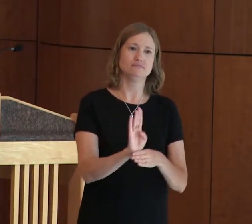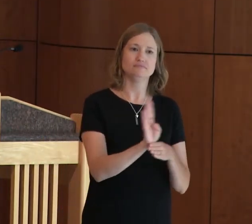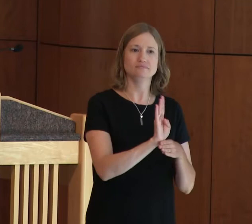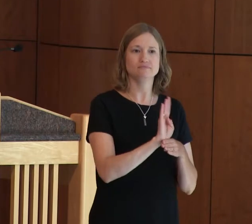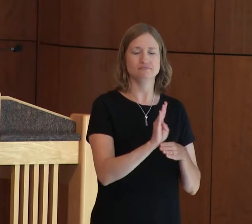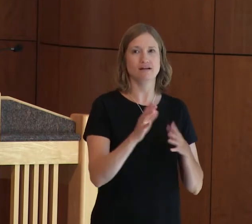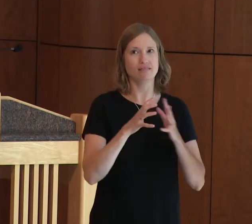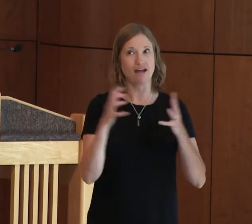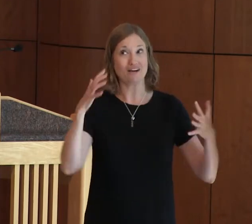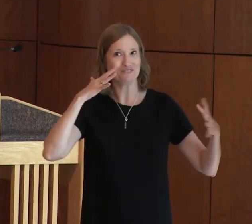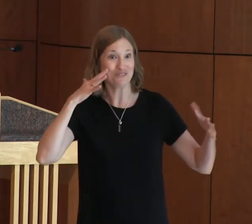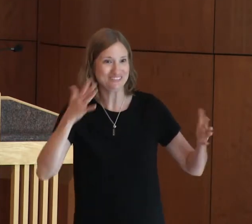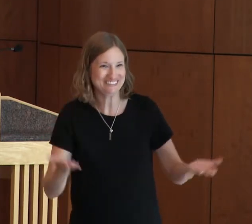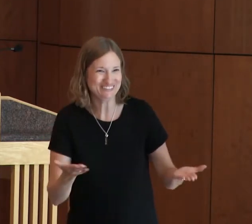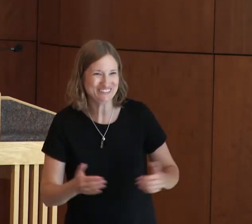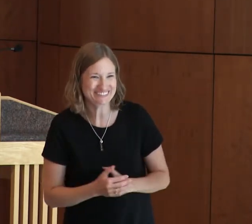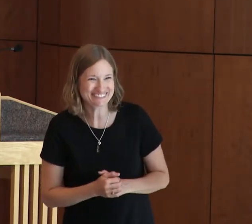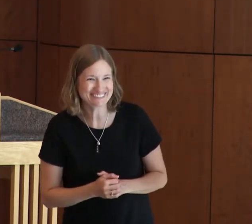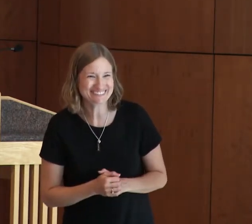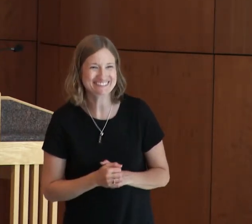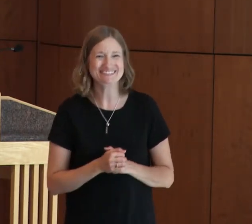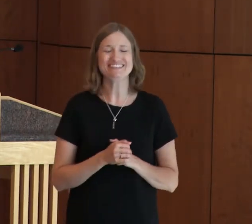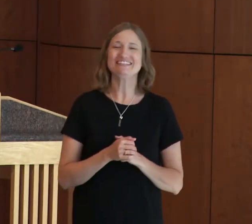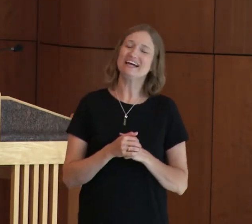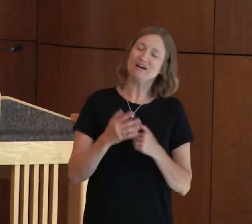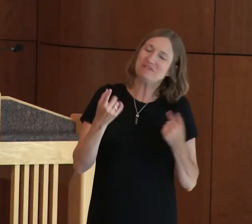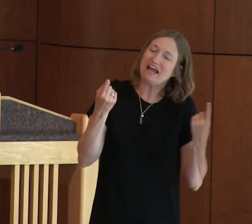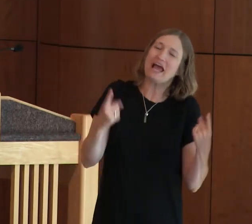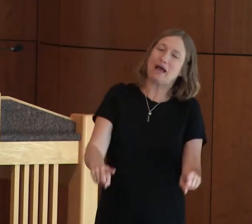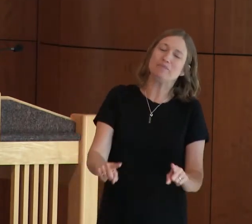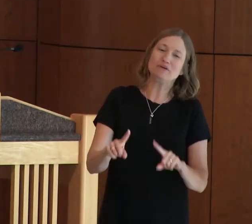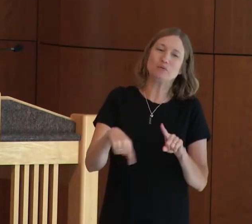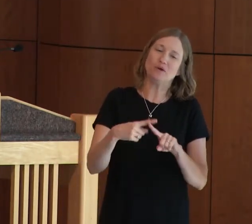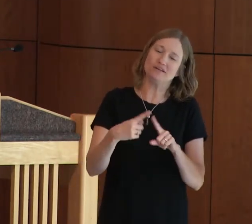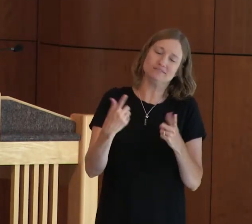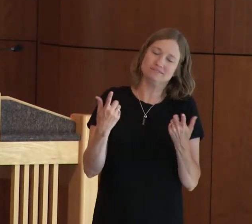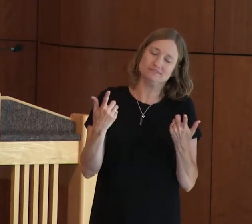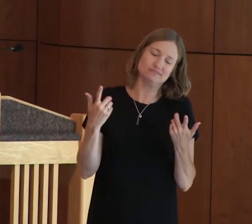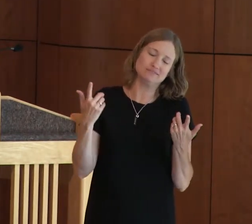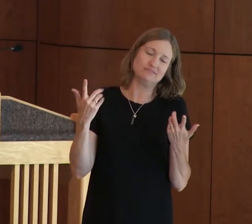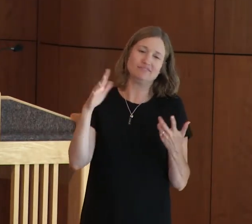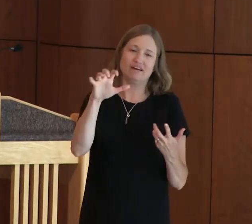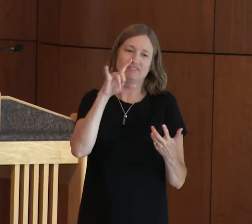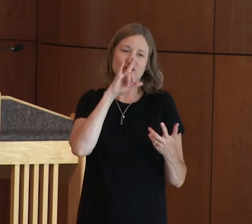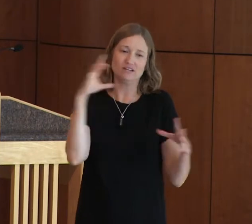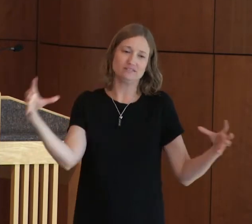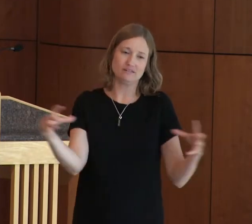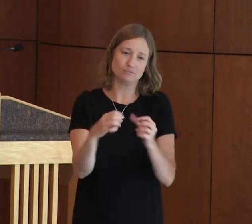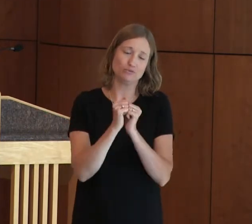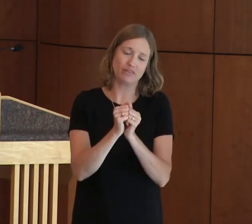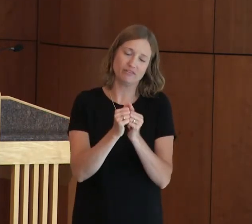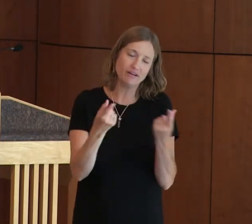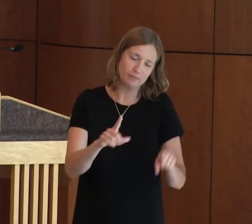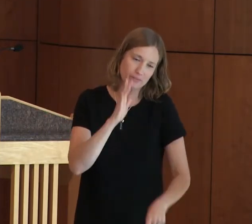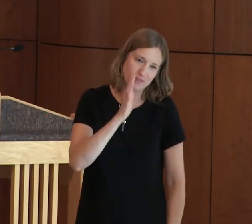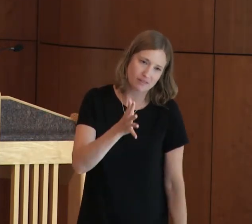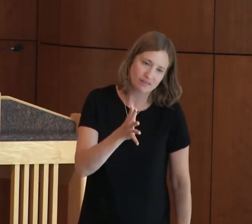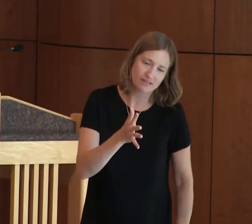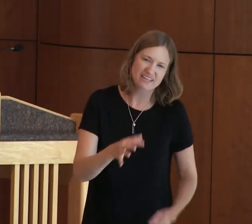noise, which is just going to happen when you get, you know, nearly 500 kids together. And except in the afternoon,